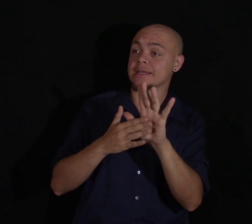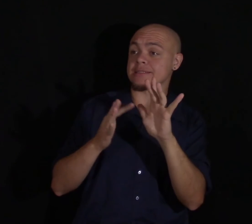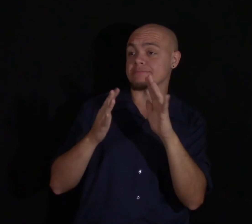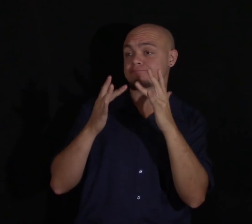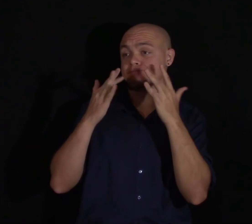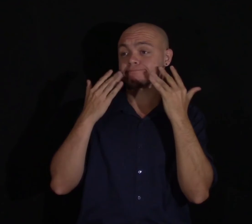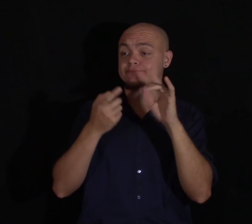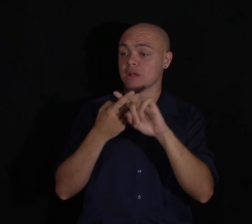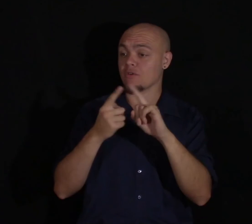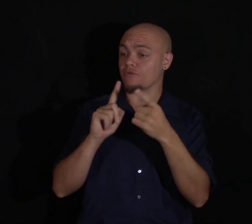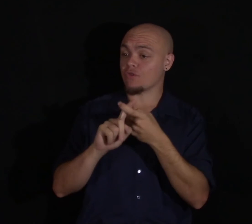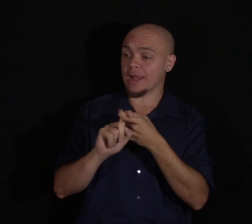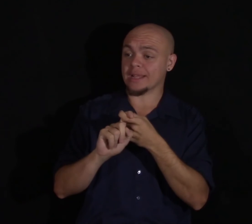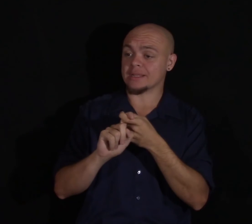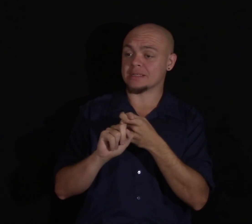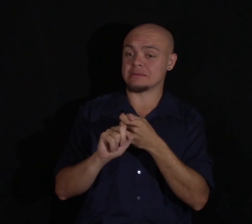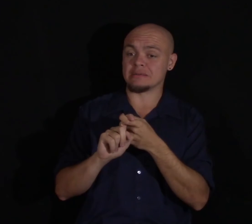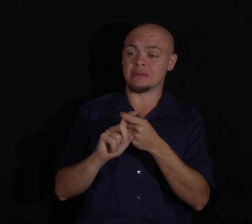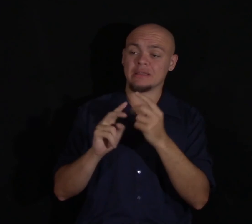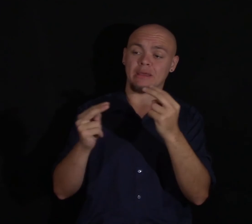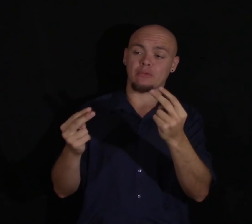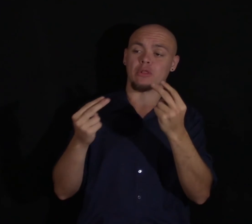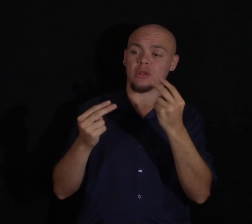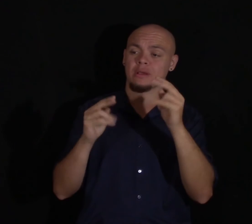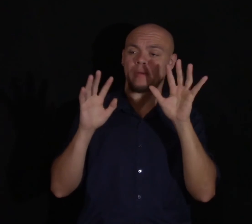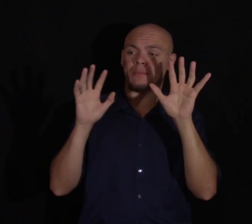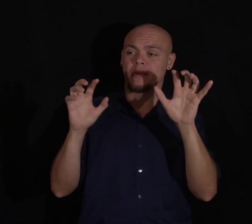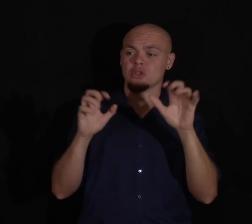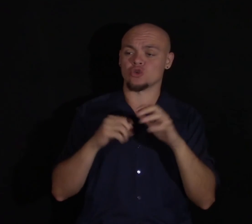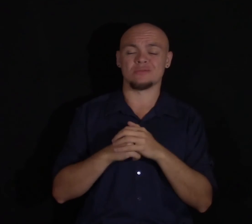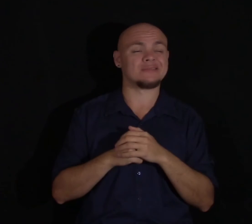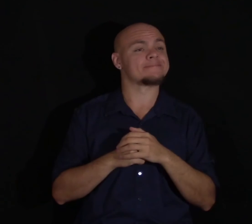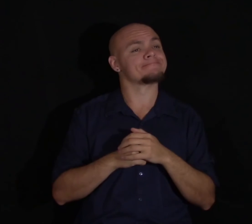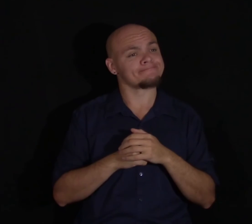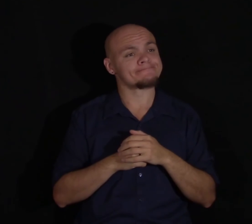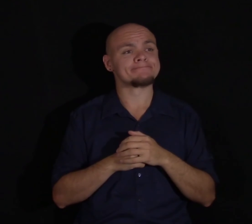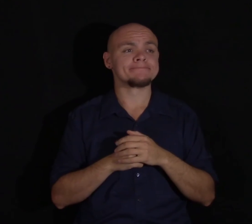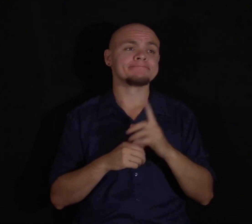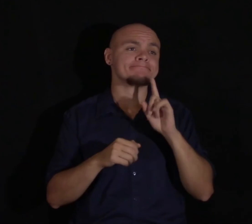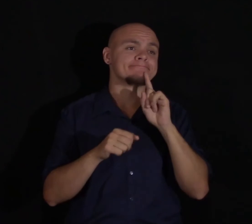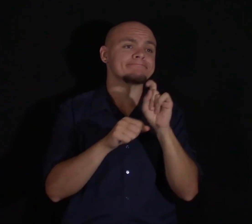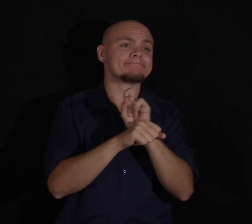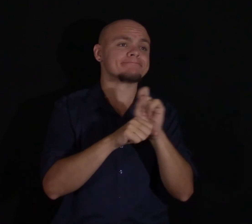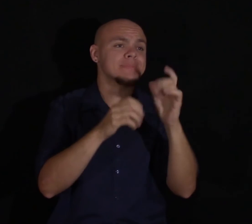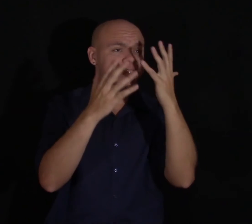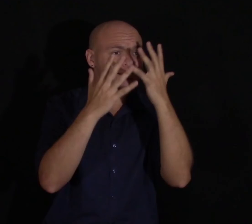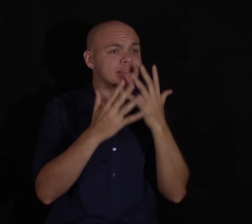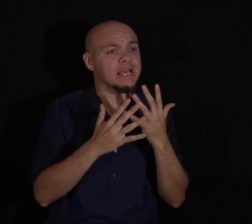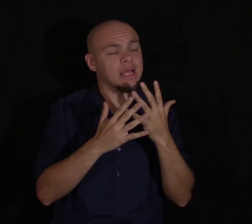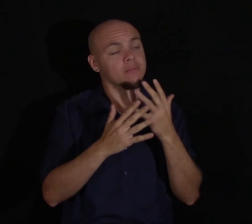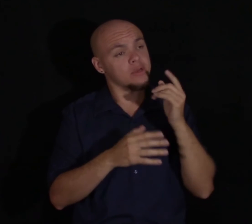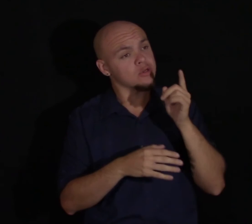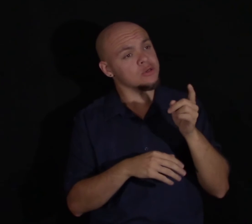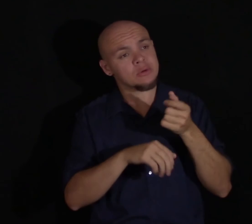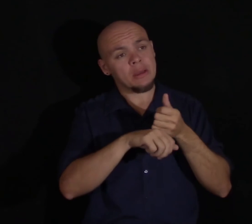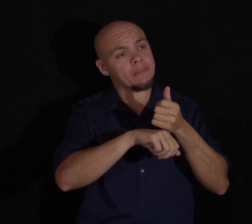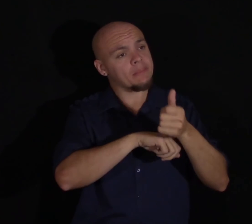a detestable monster." "That is indeed unfortunate. But if you are really blameless, cannot